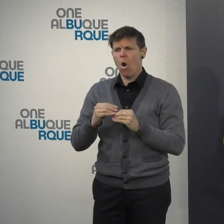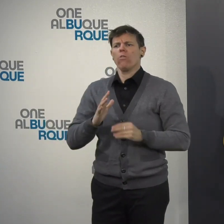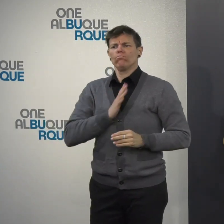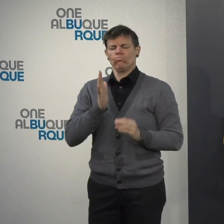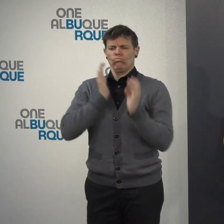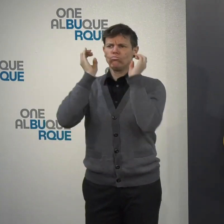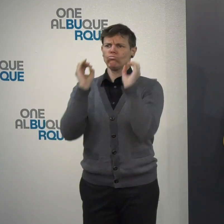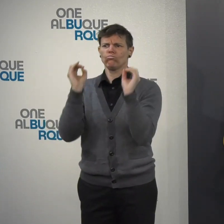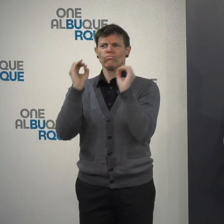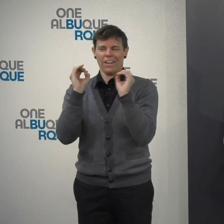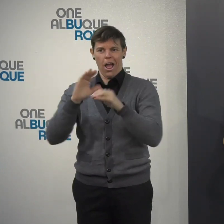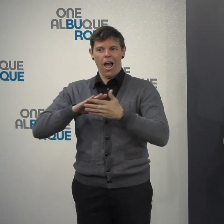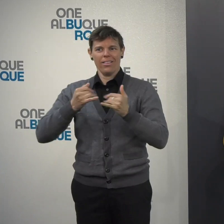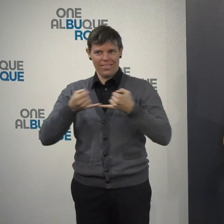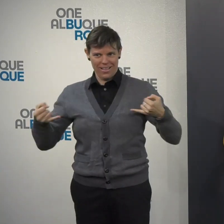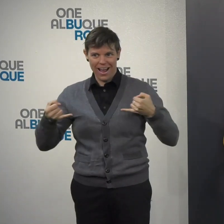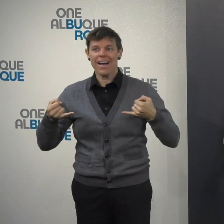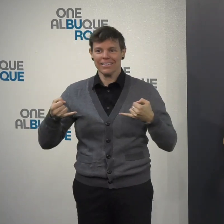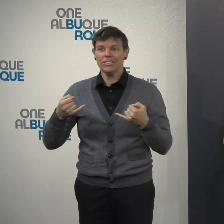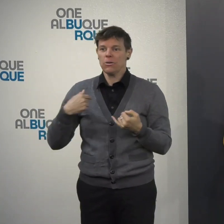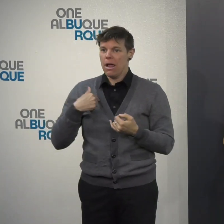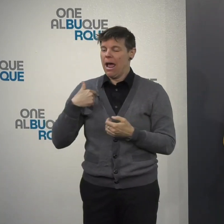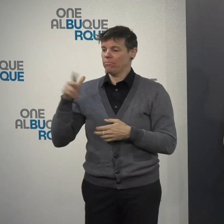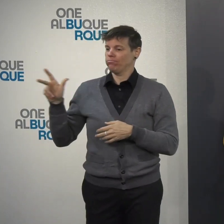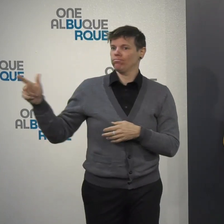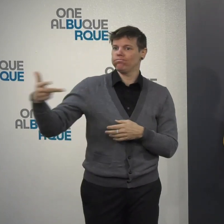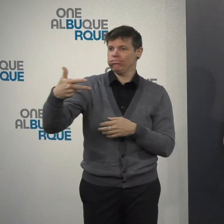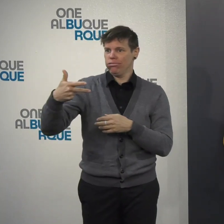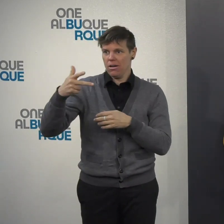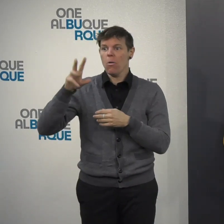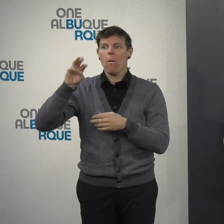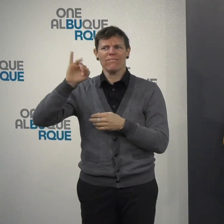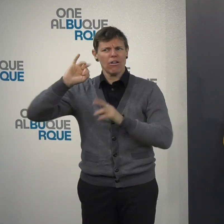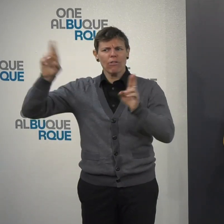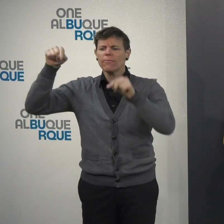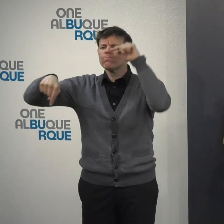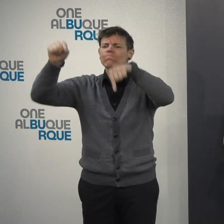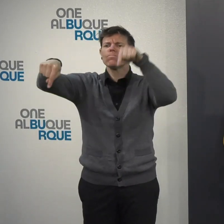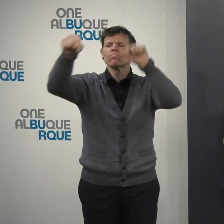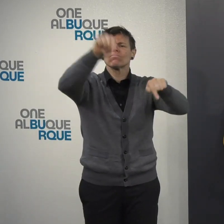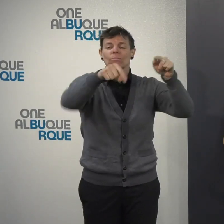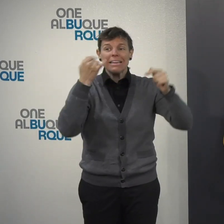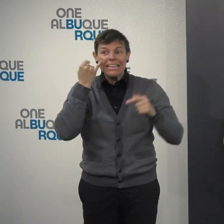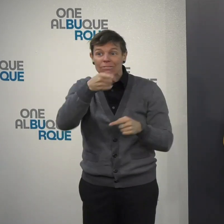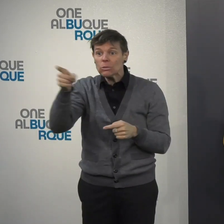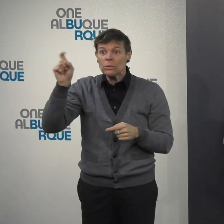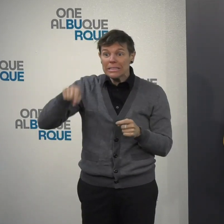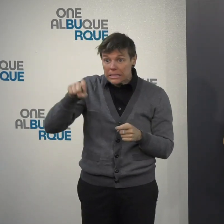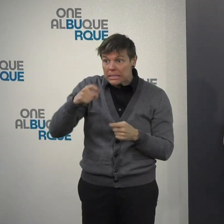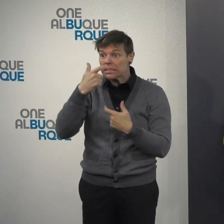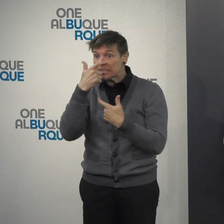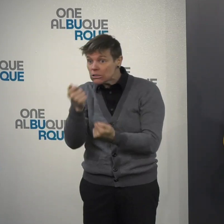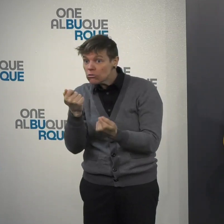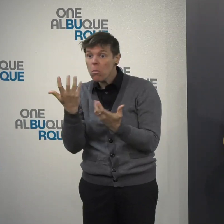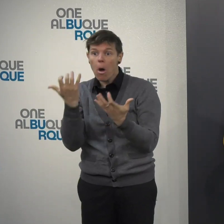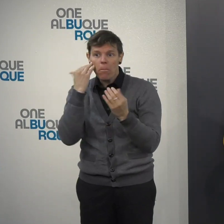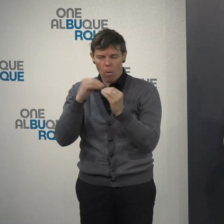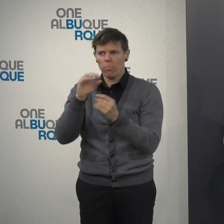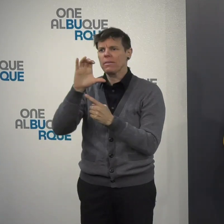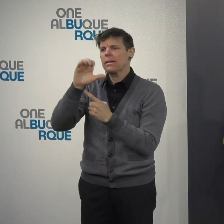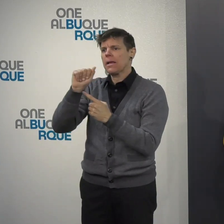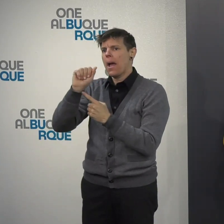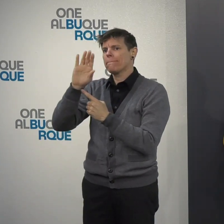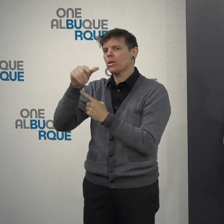drive-up Wi-Fi locations are up and running. And again, ccabq.gov, our website, or call 311 for details on